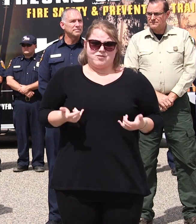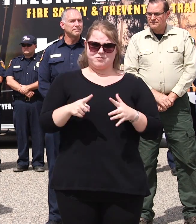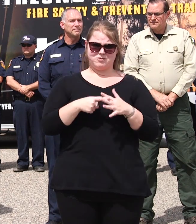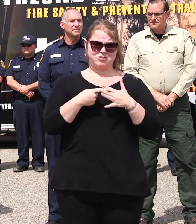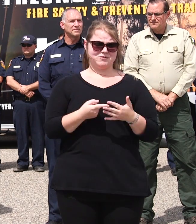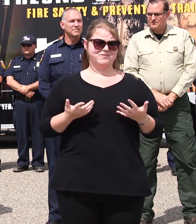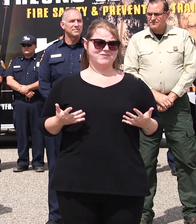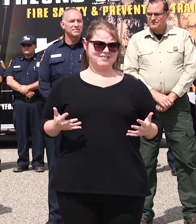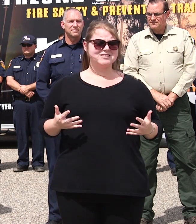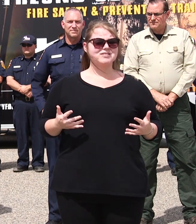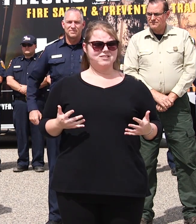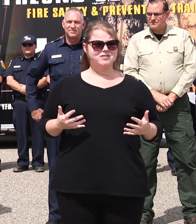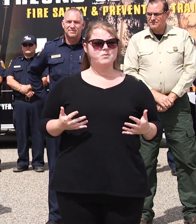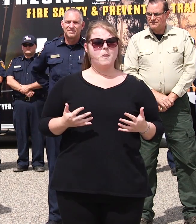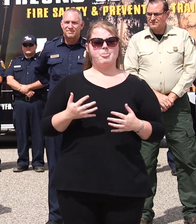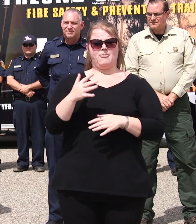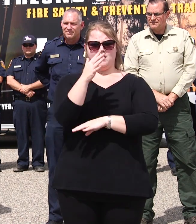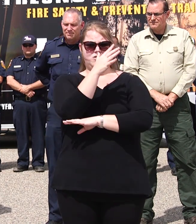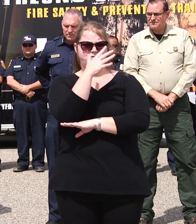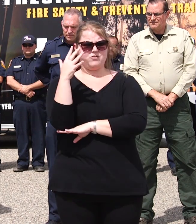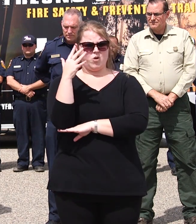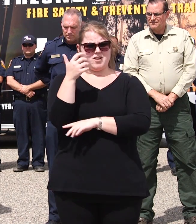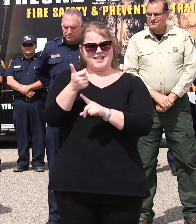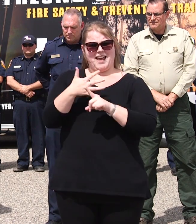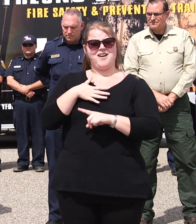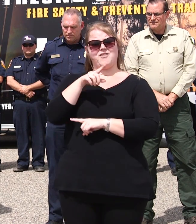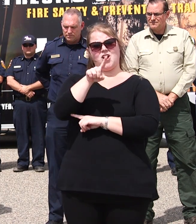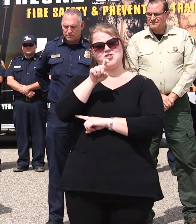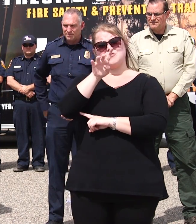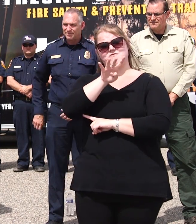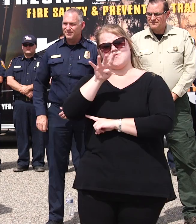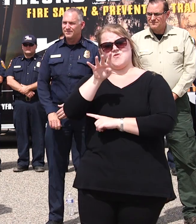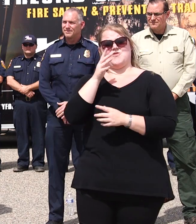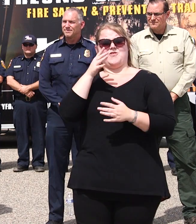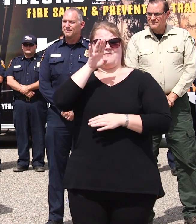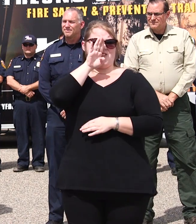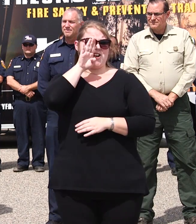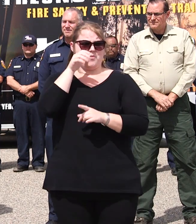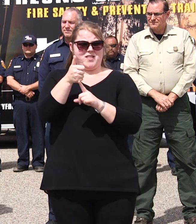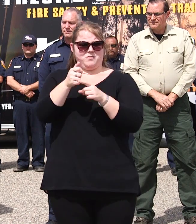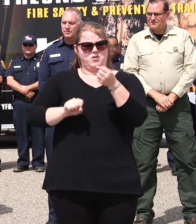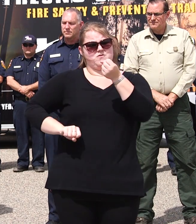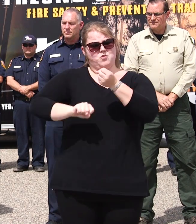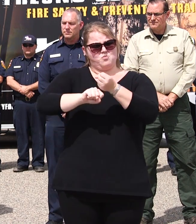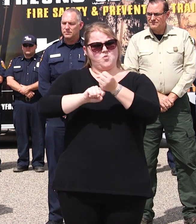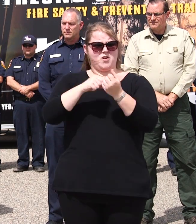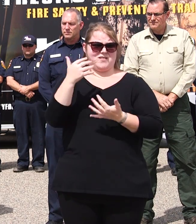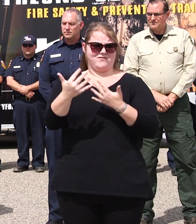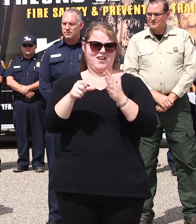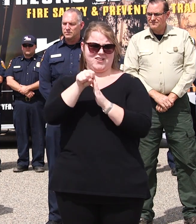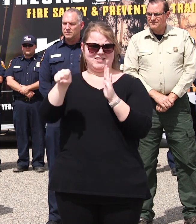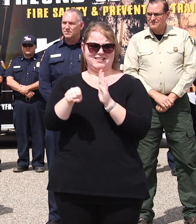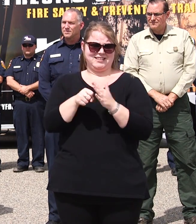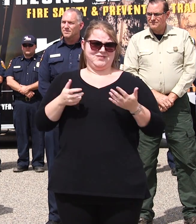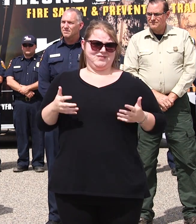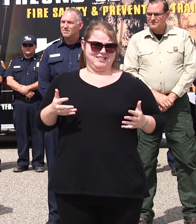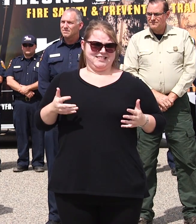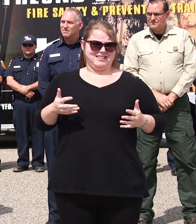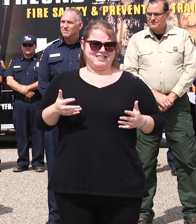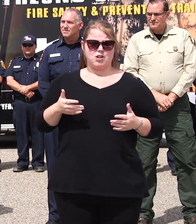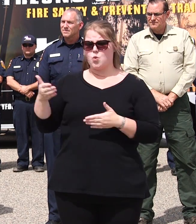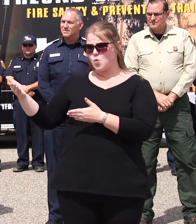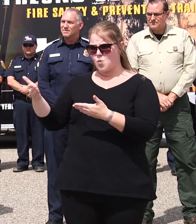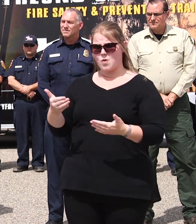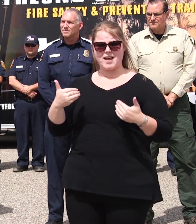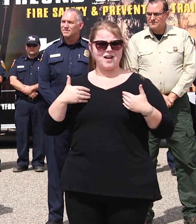has 170 firefighters already in Arizona, New Mexico, and Texas supporting their fire season. The value that we bring as